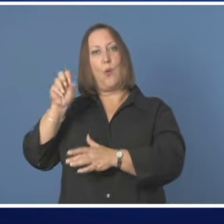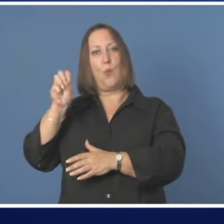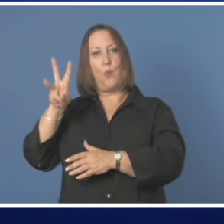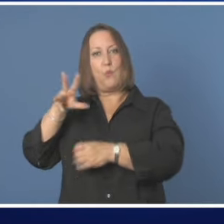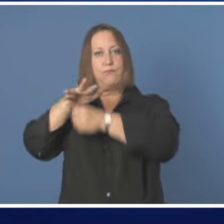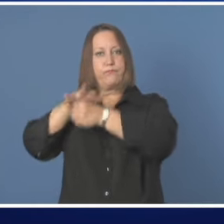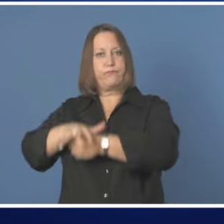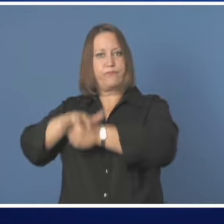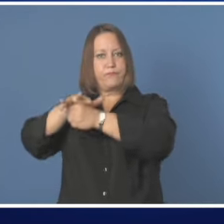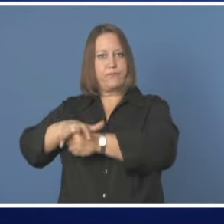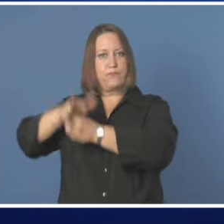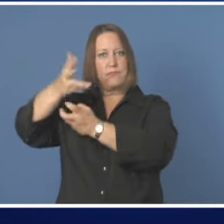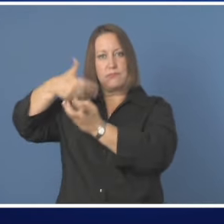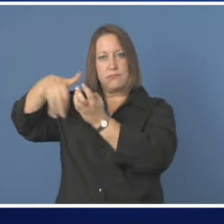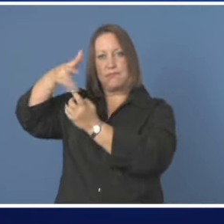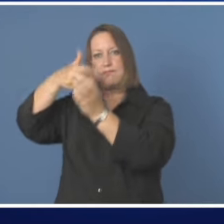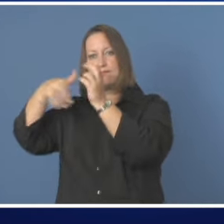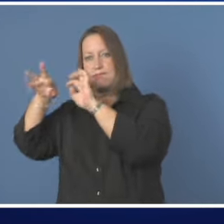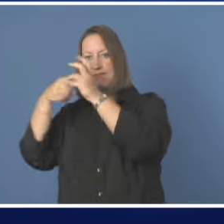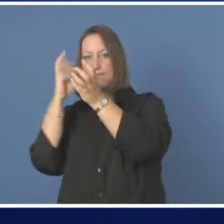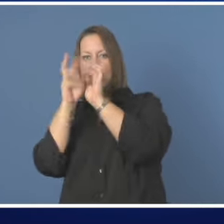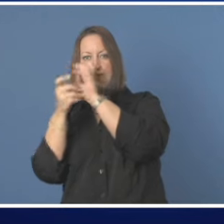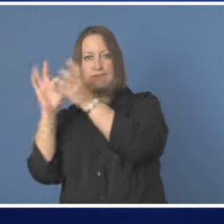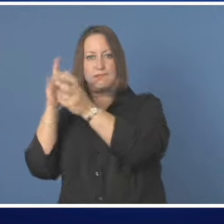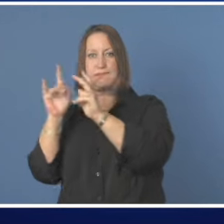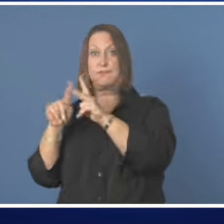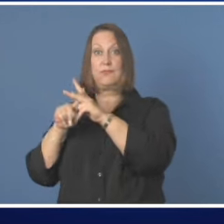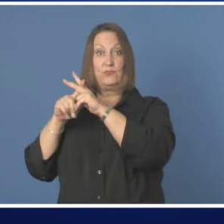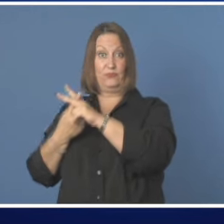that generally forms in the tropics.